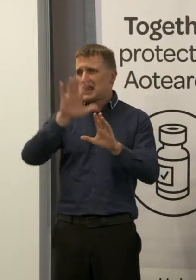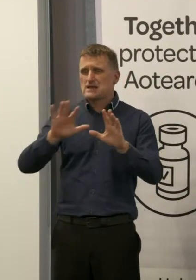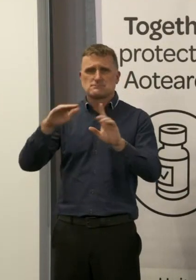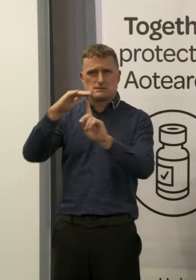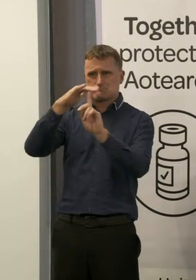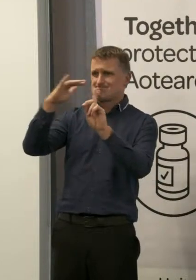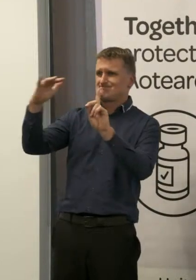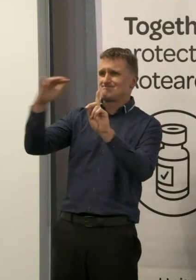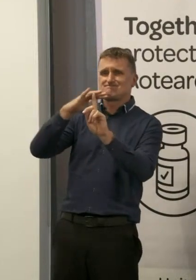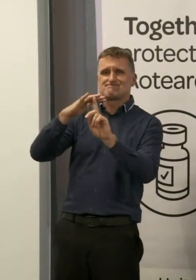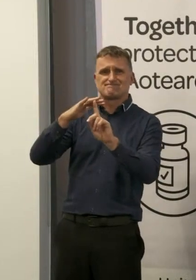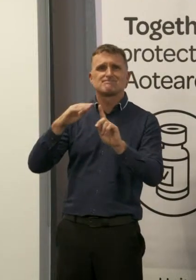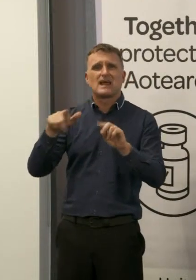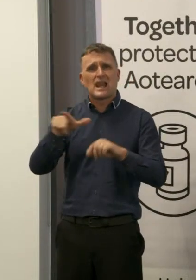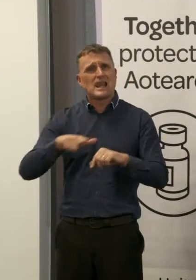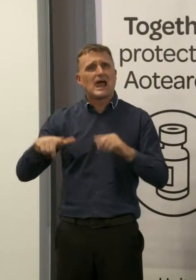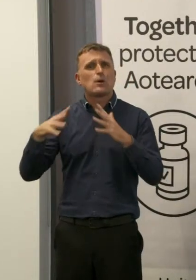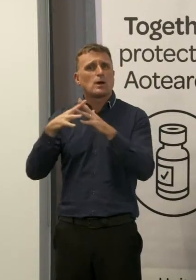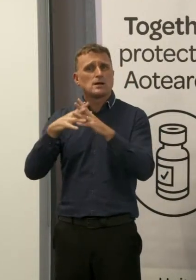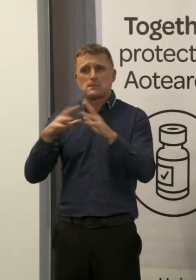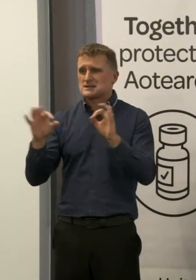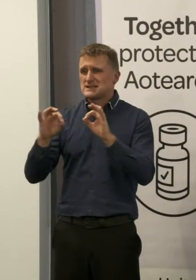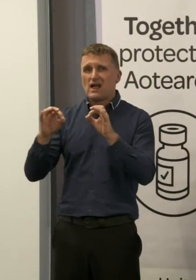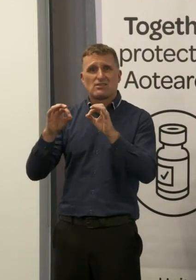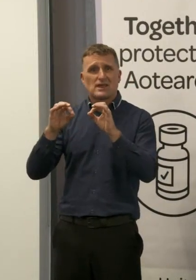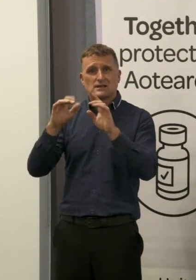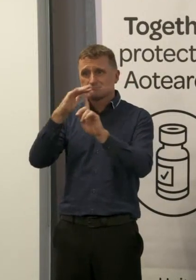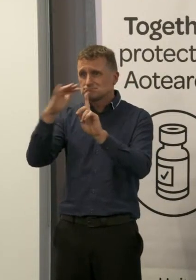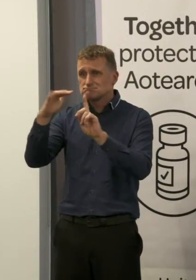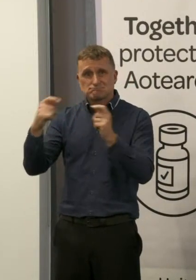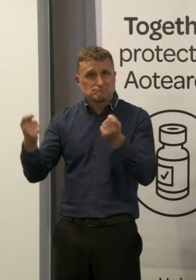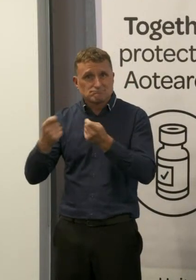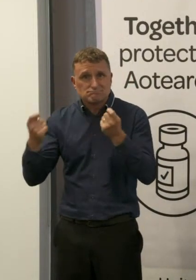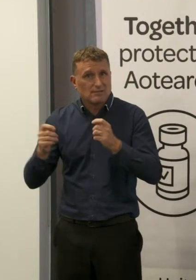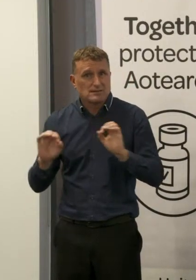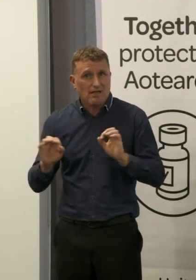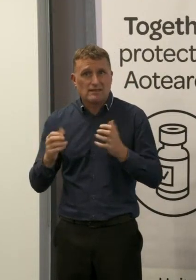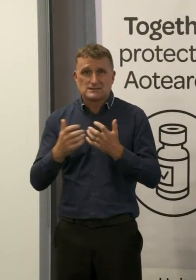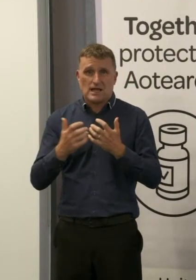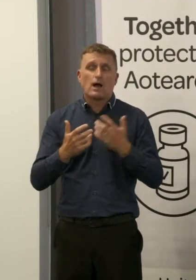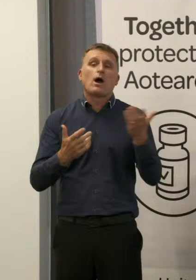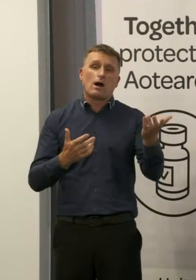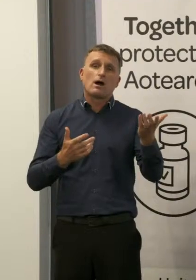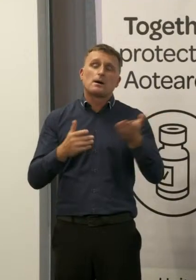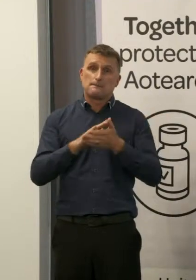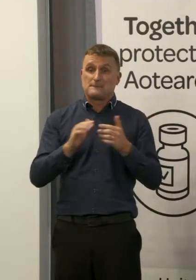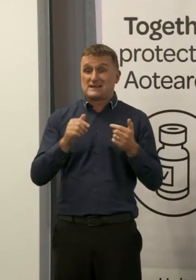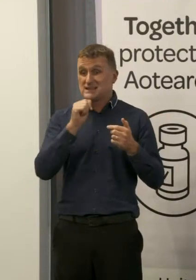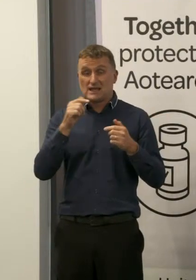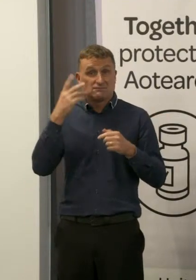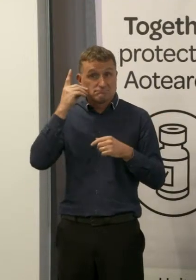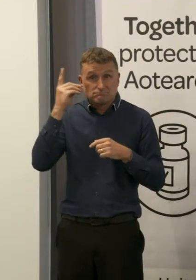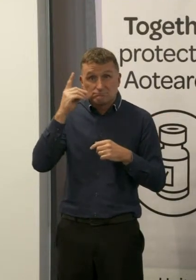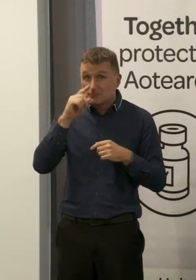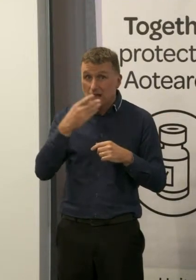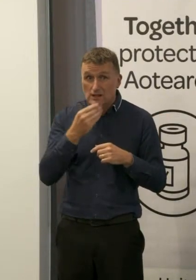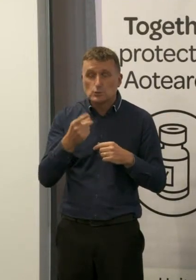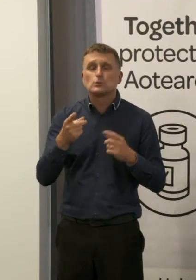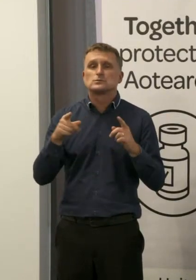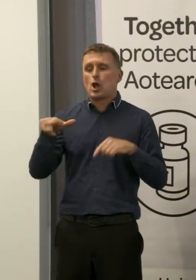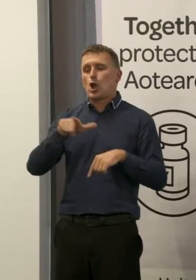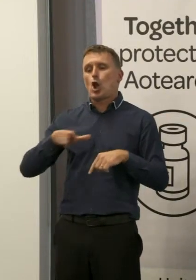where the local care hubs, the GPs and the local providers step in and can provide more direct services on the